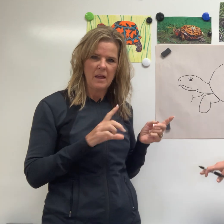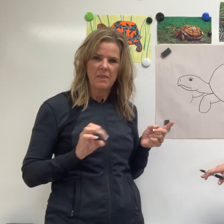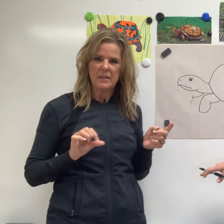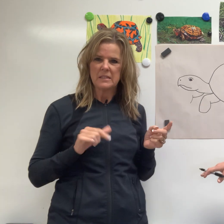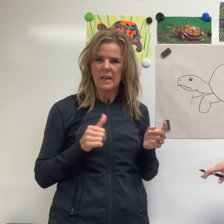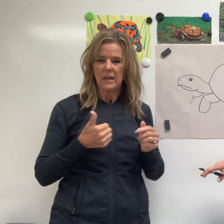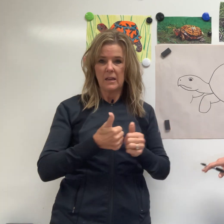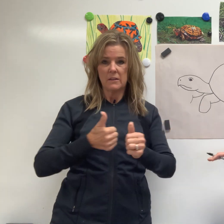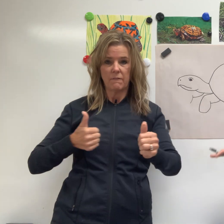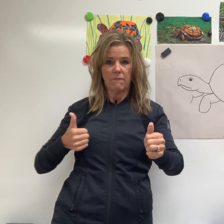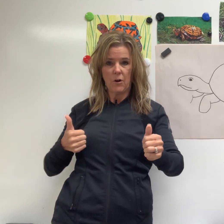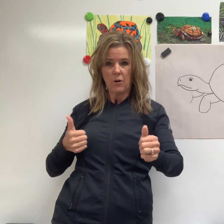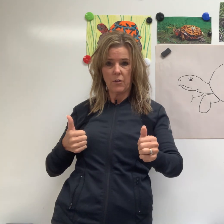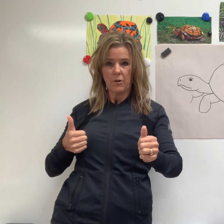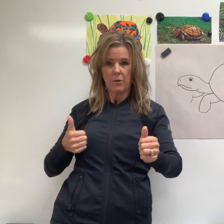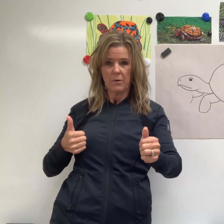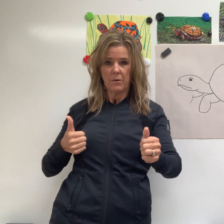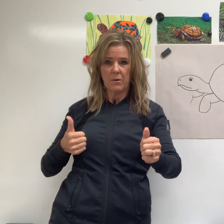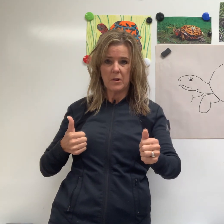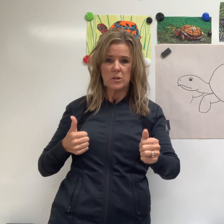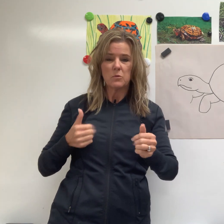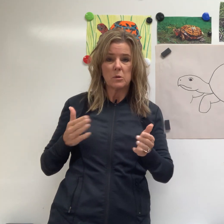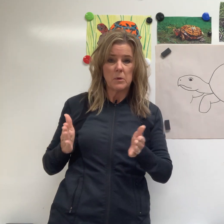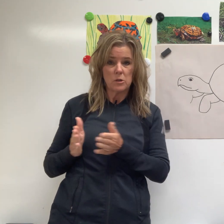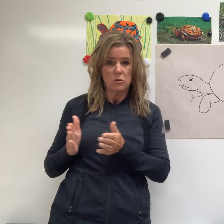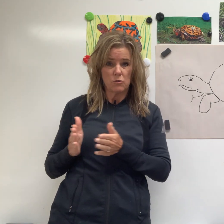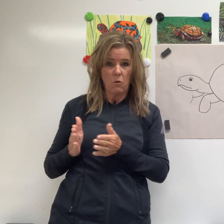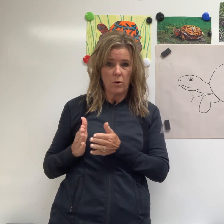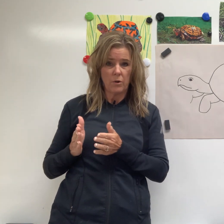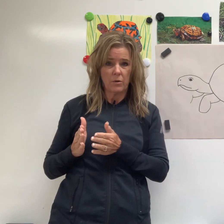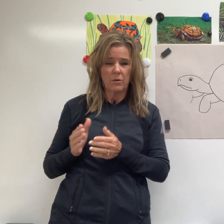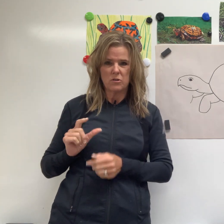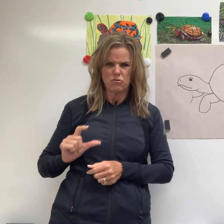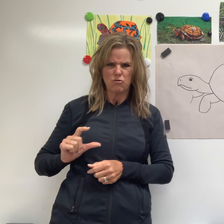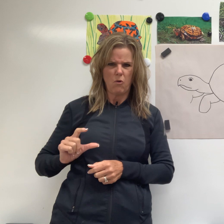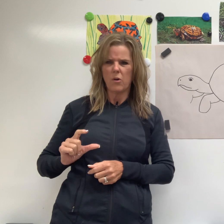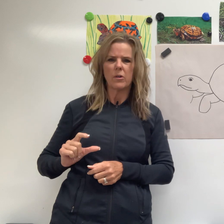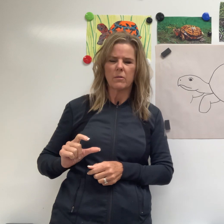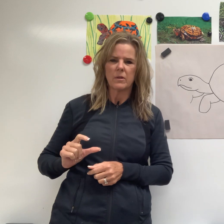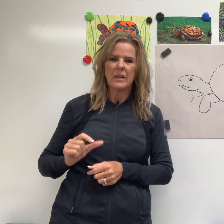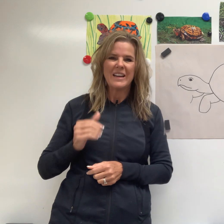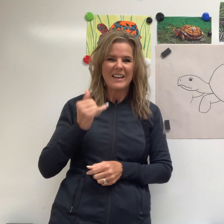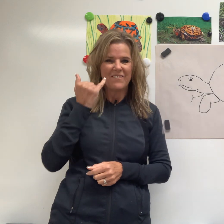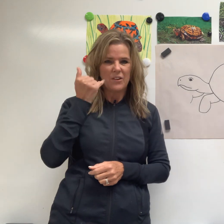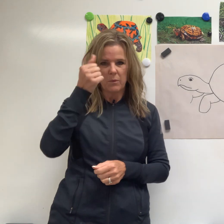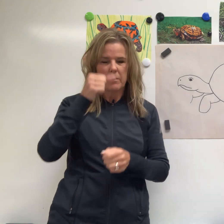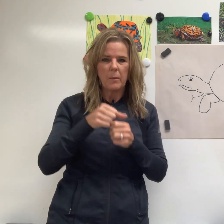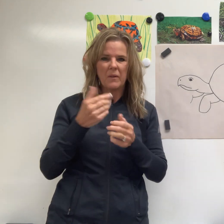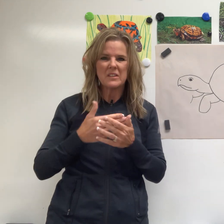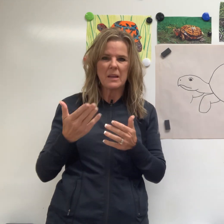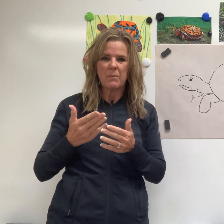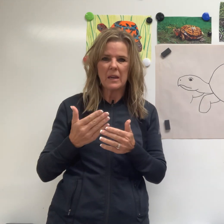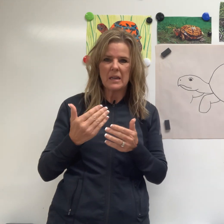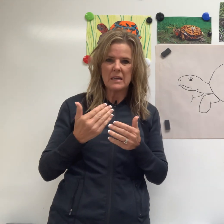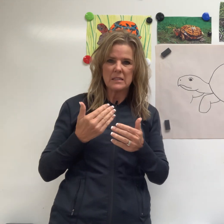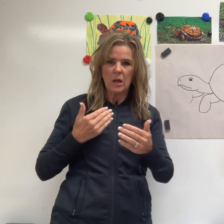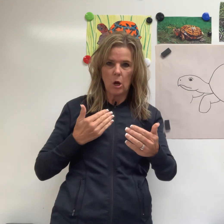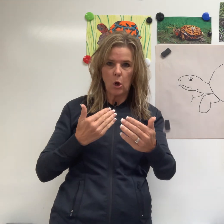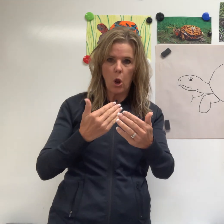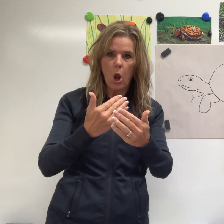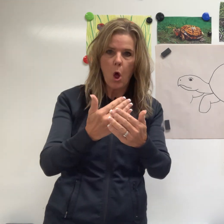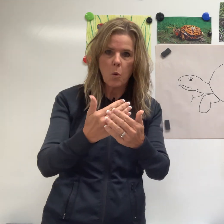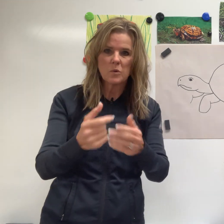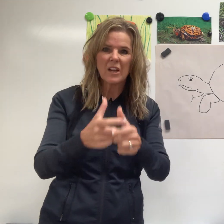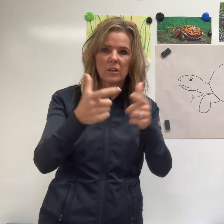further away, so it's gonna be shorter. Just like we've talked about before, if you remember, if something is close to you, it